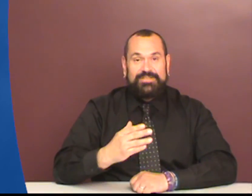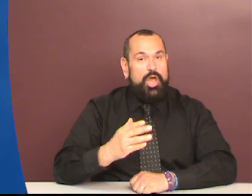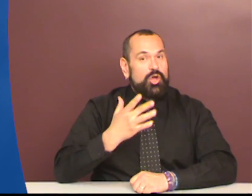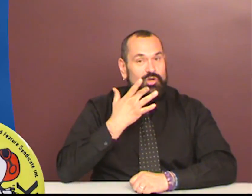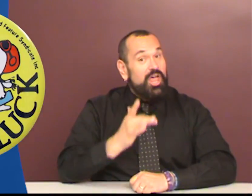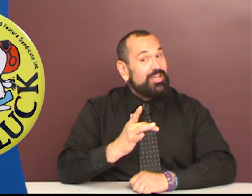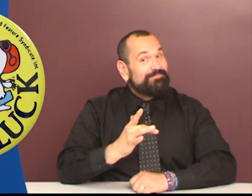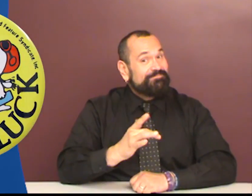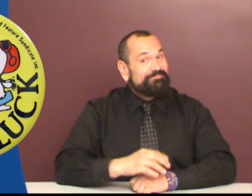good luck